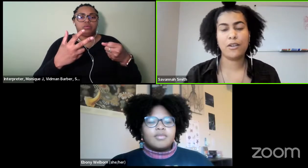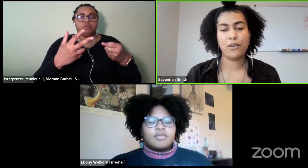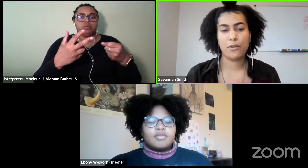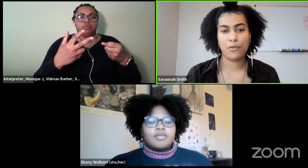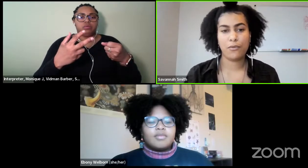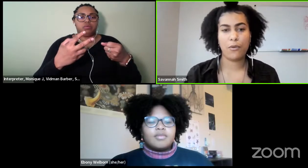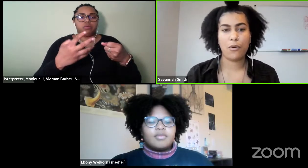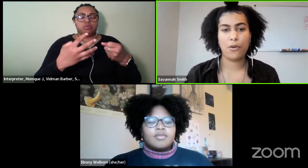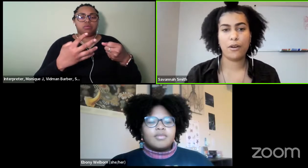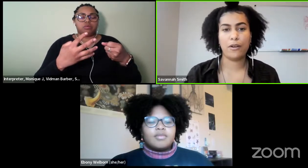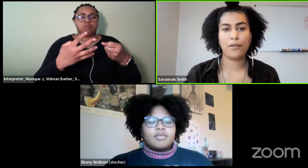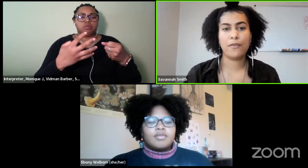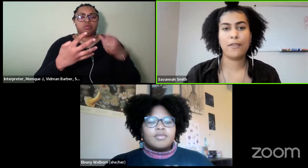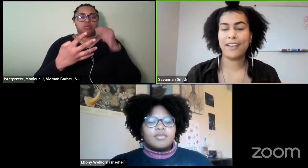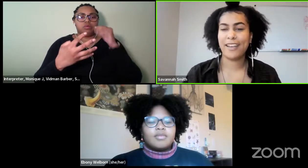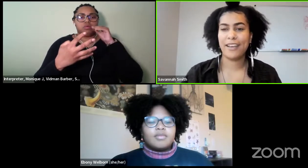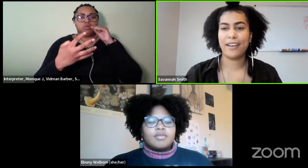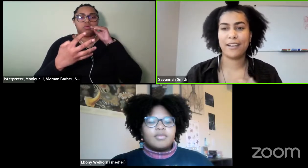3, 4,